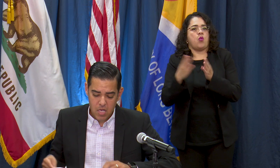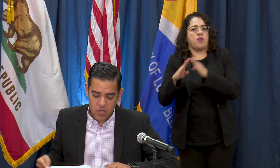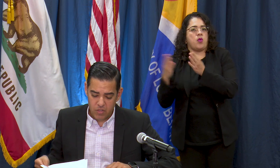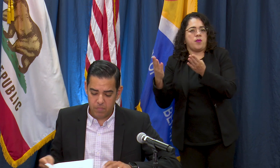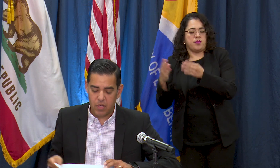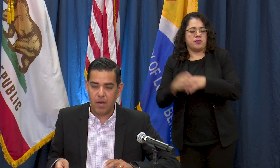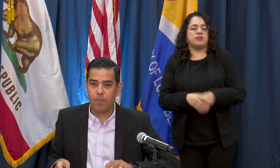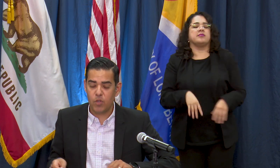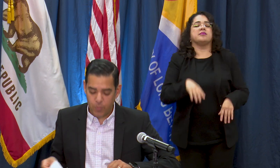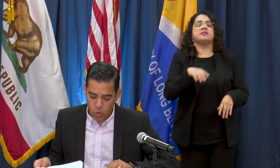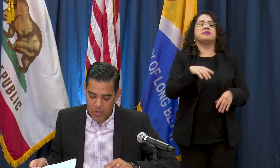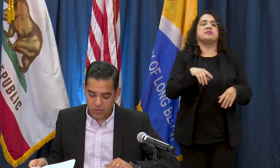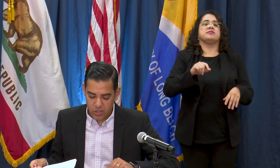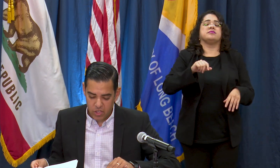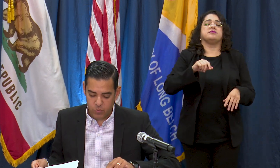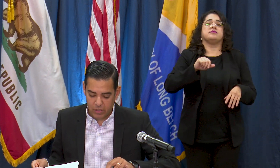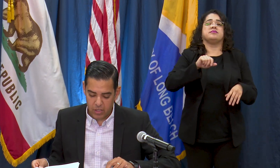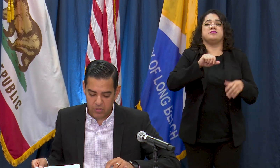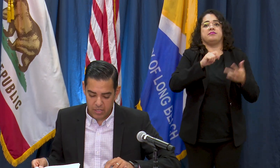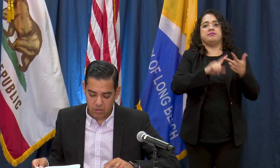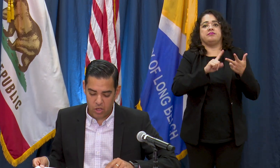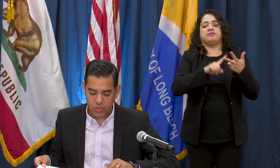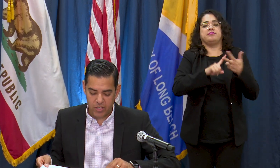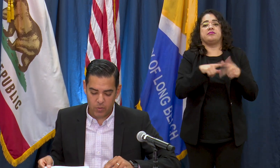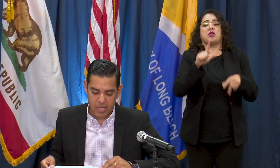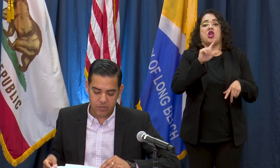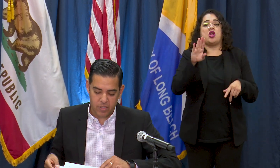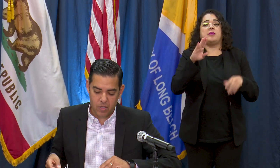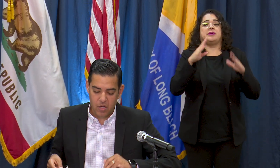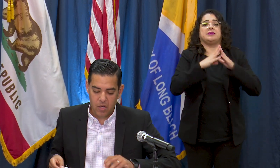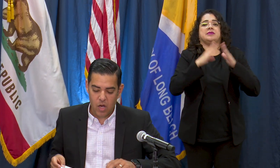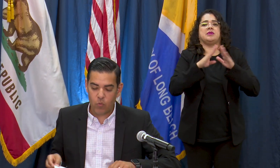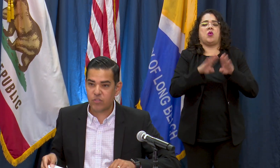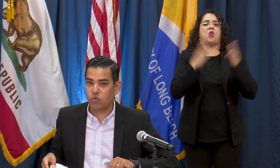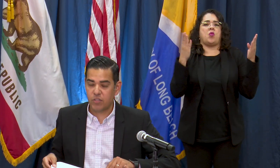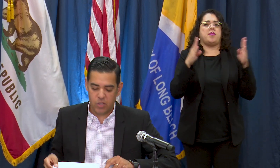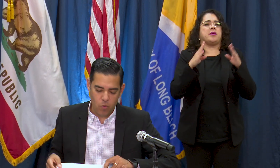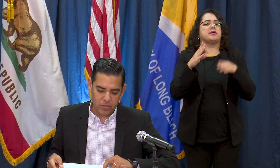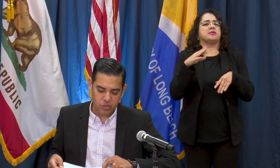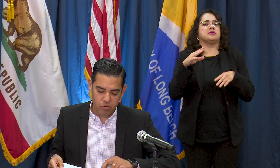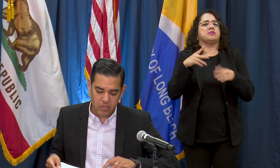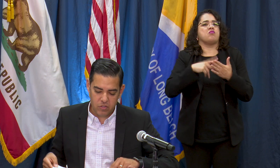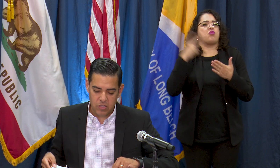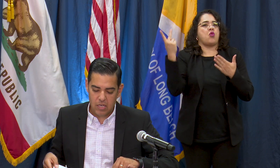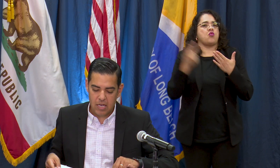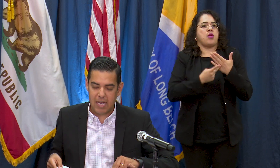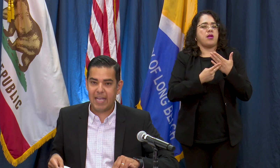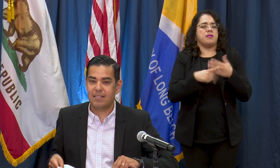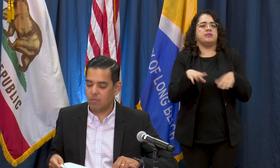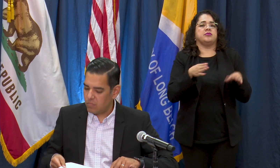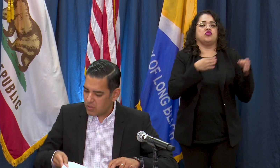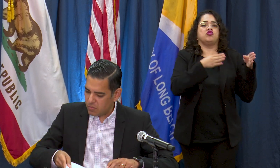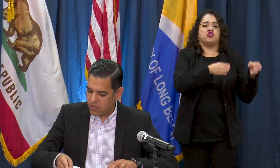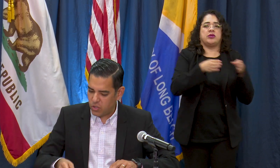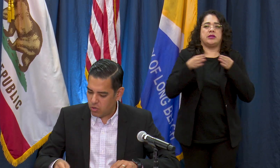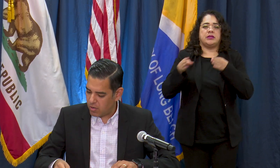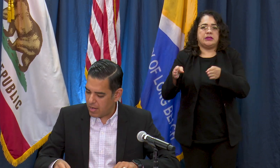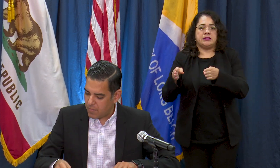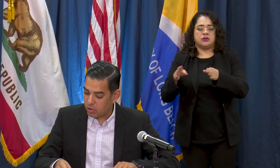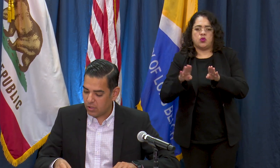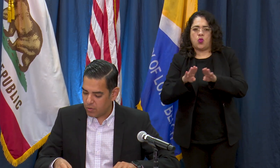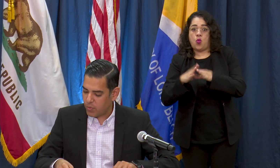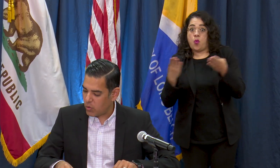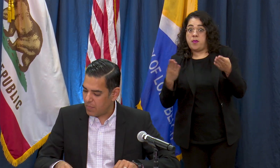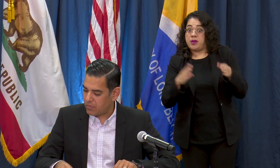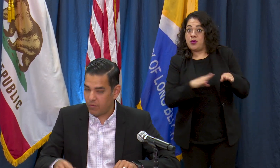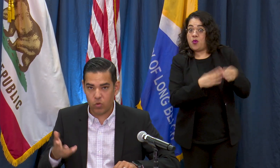mention some new programs the city is launching as it relates to restaurants and open streets, and some senior